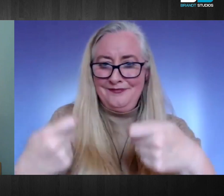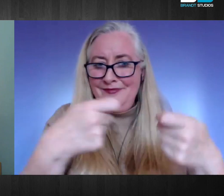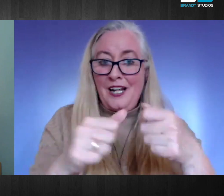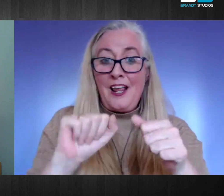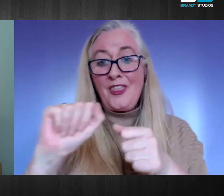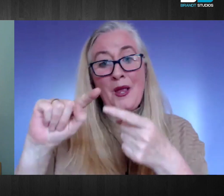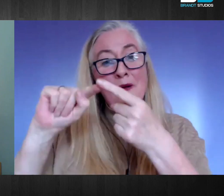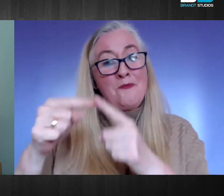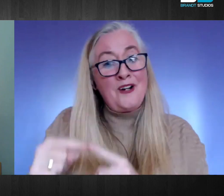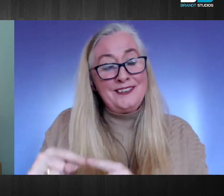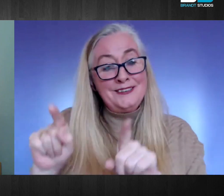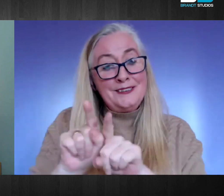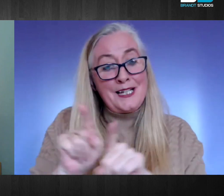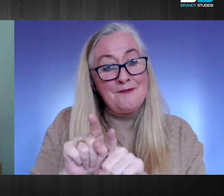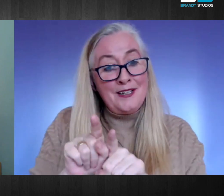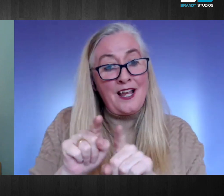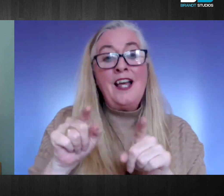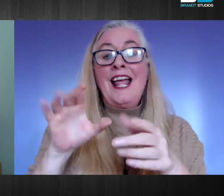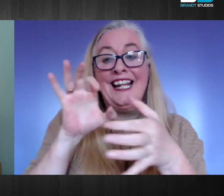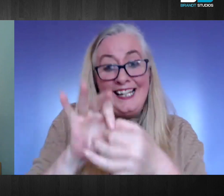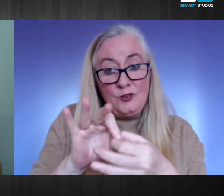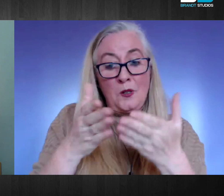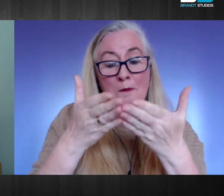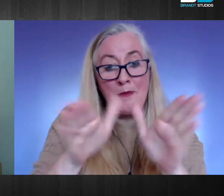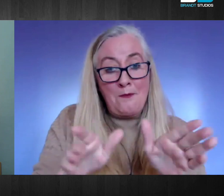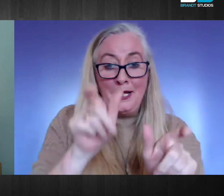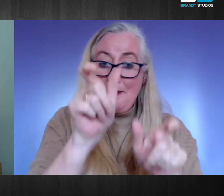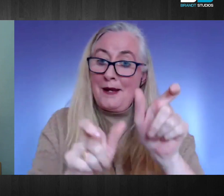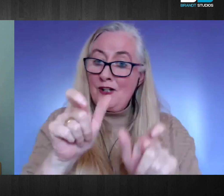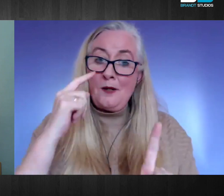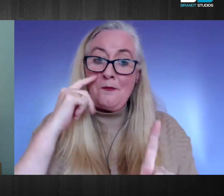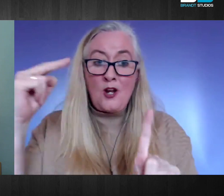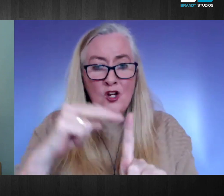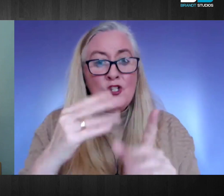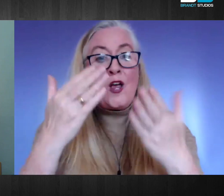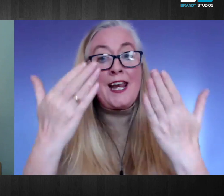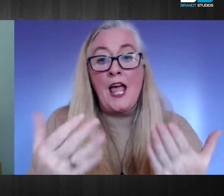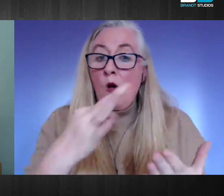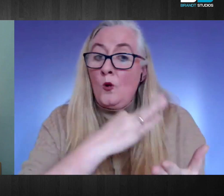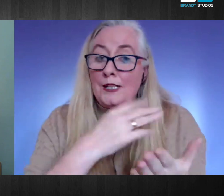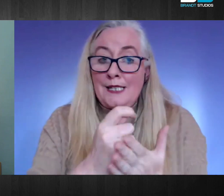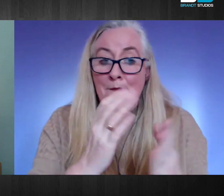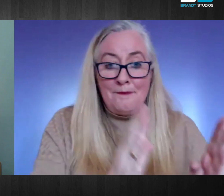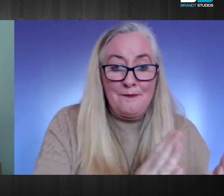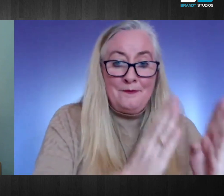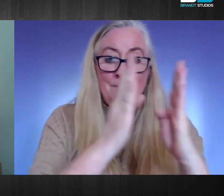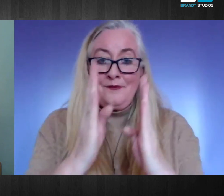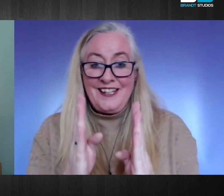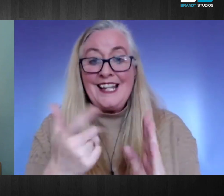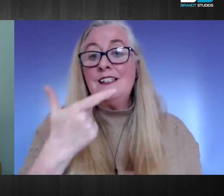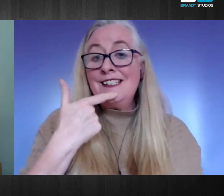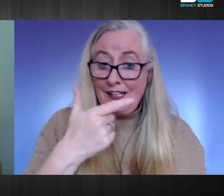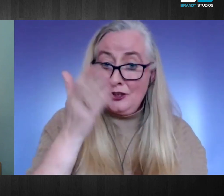and patient perspectives. So this might be a nice time now, or a good time, to move over to our second contributor. So we welcome